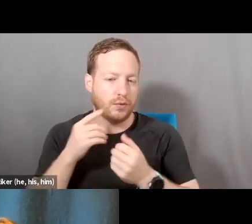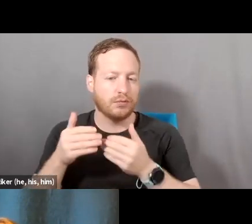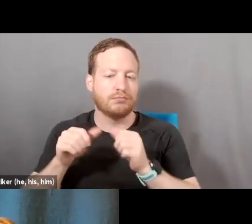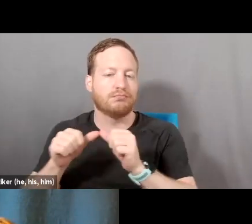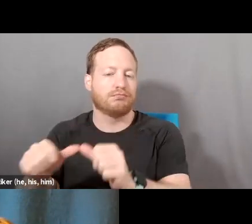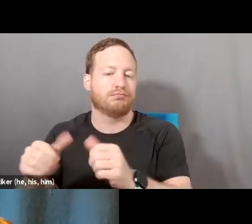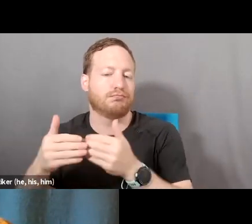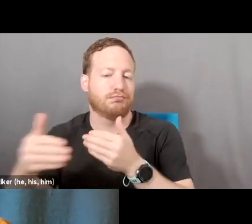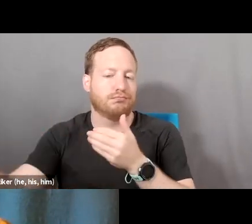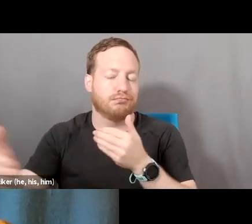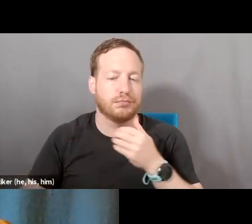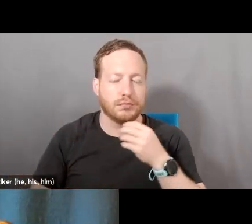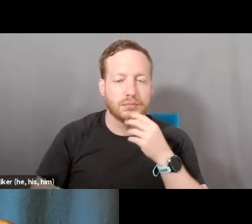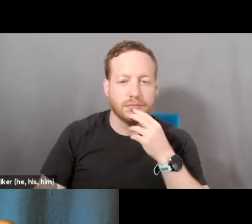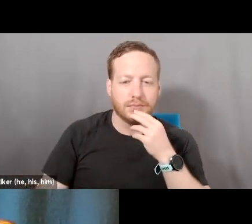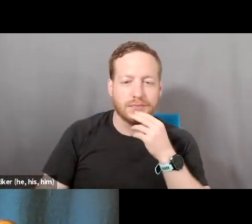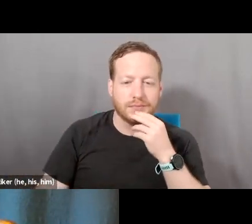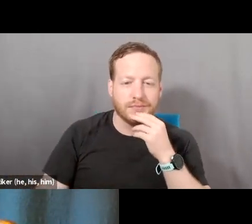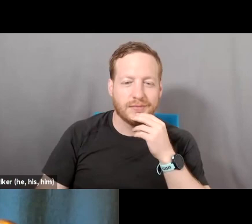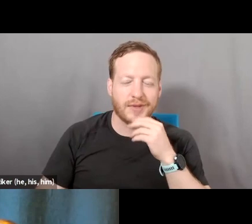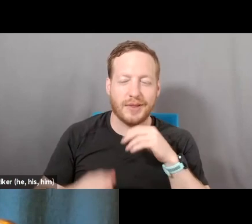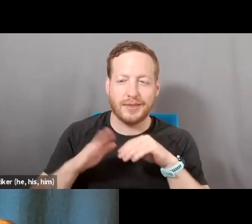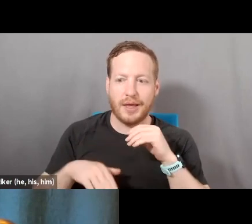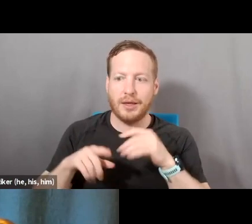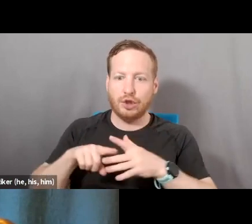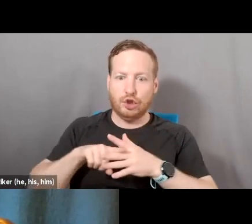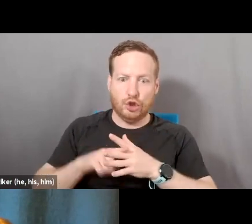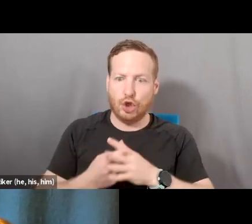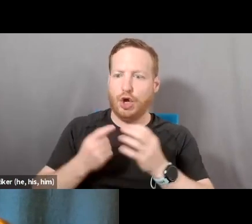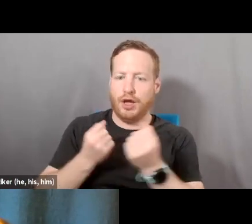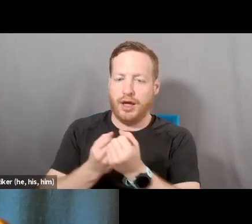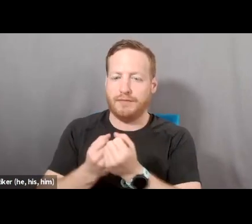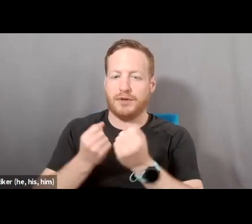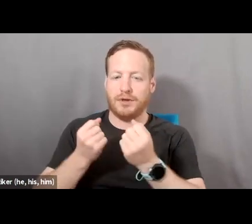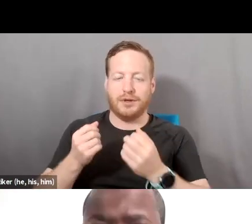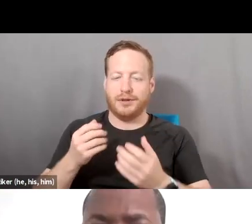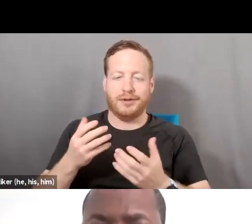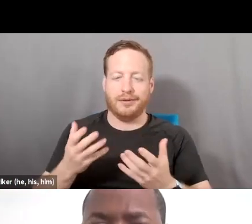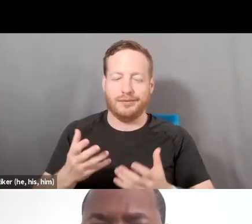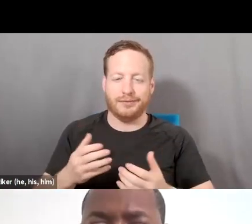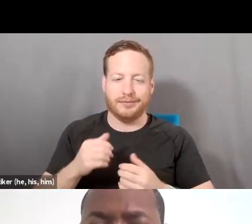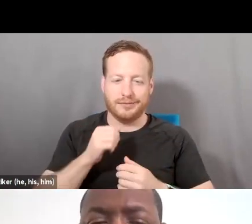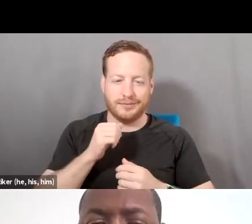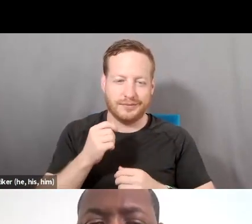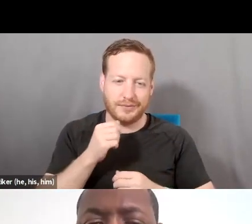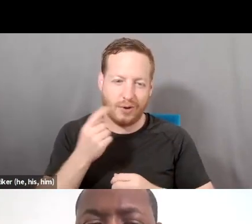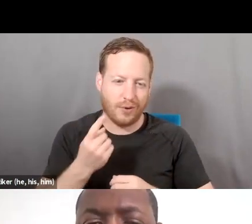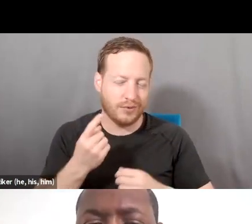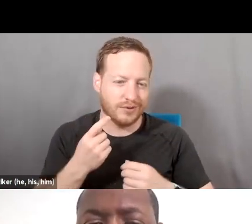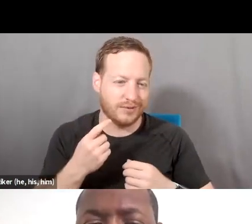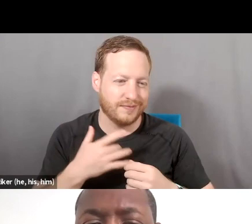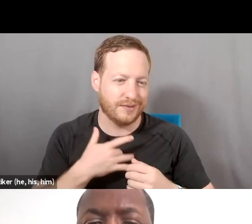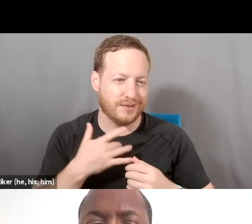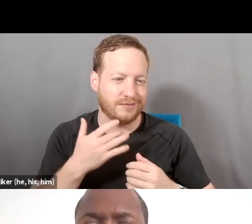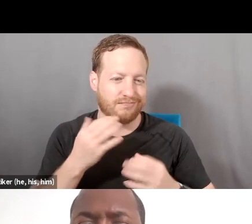opportunity to for advocacy going forward and help with that. You know, just then starting out with